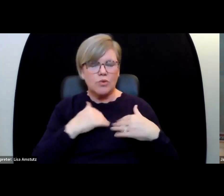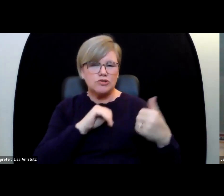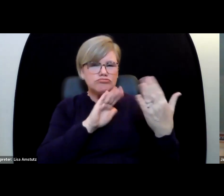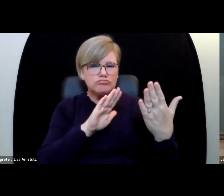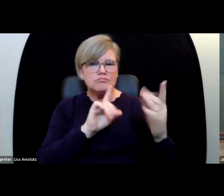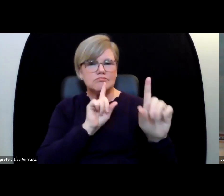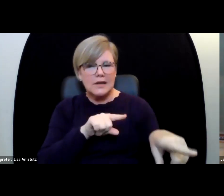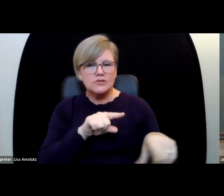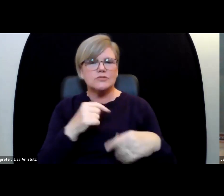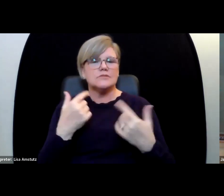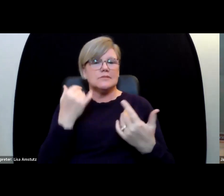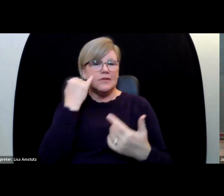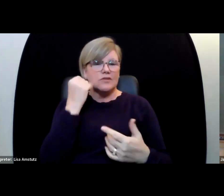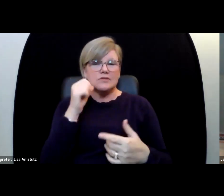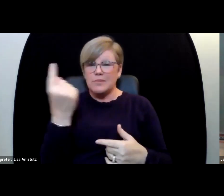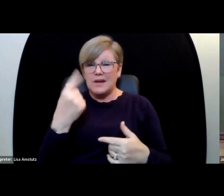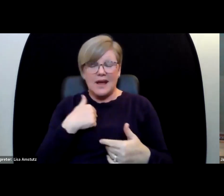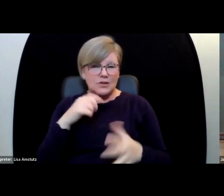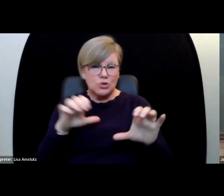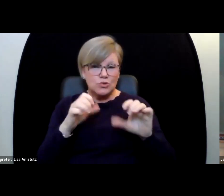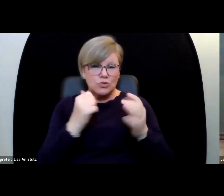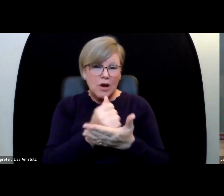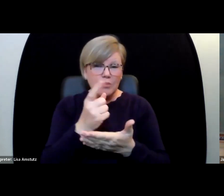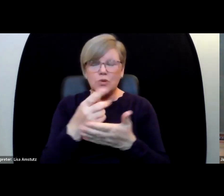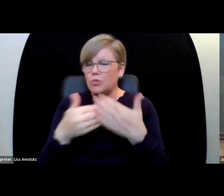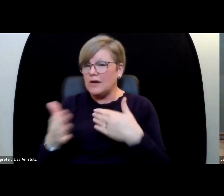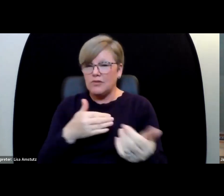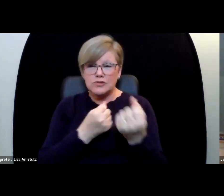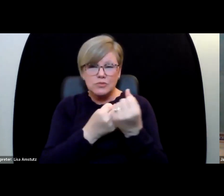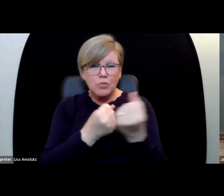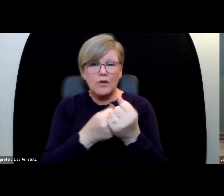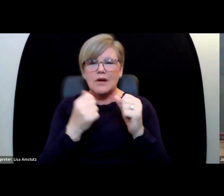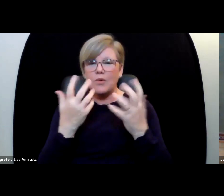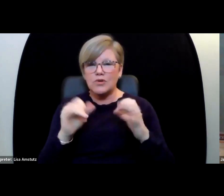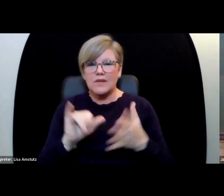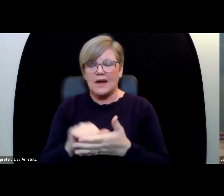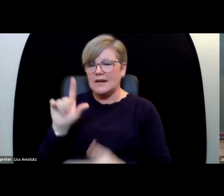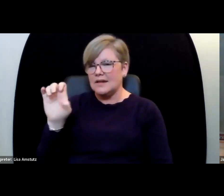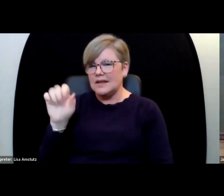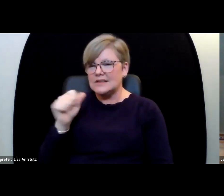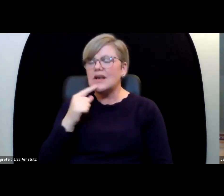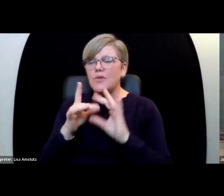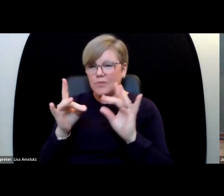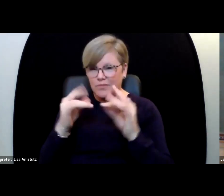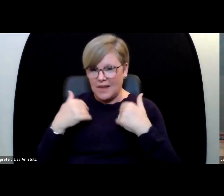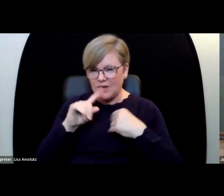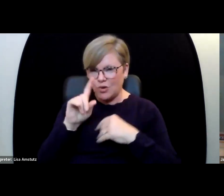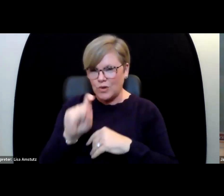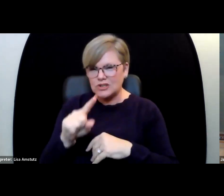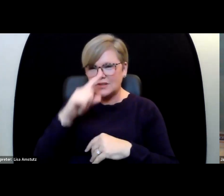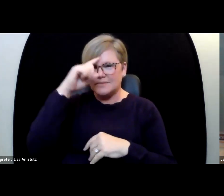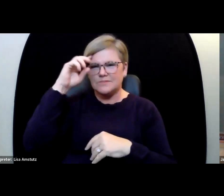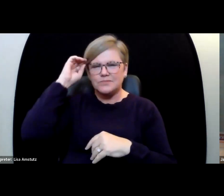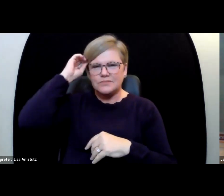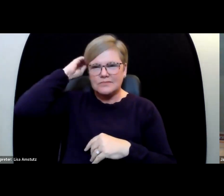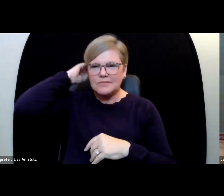that if there's anything that I can do to assist and support you, I want to. We do have a question in the chat. And also, since we're in webinar mode,